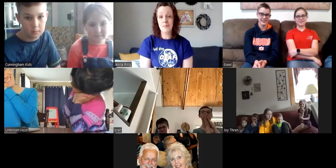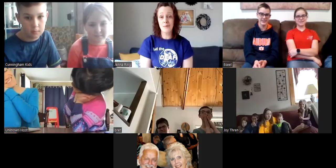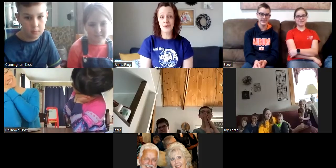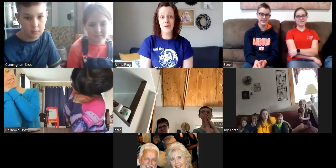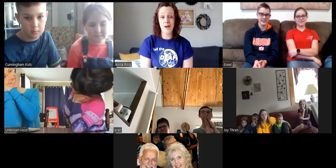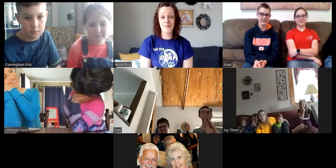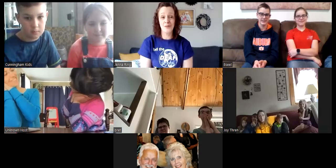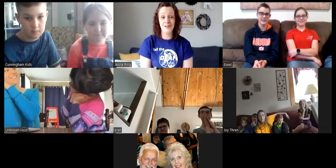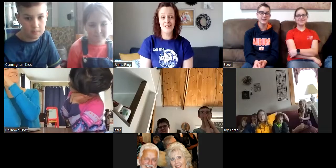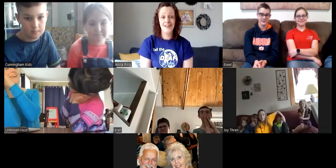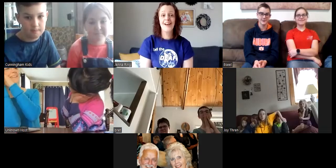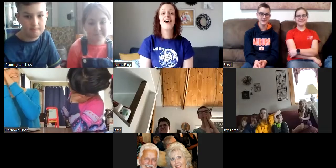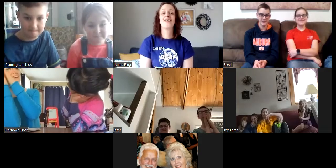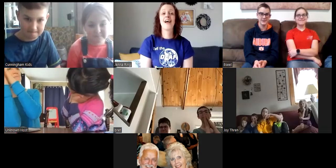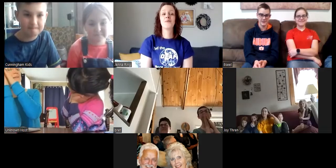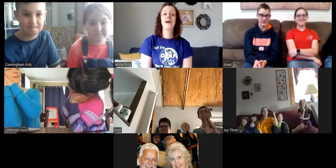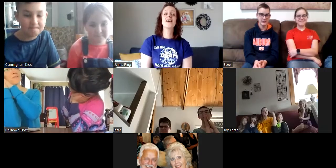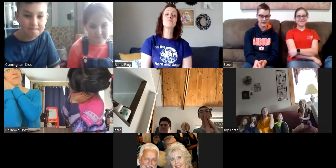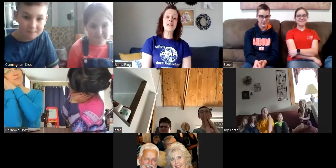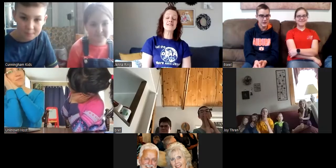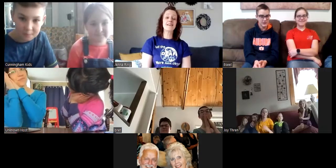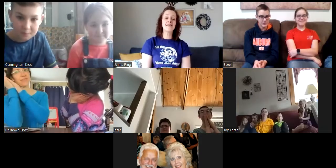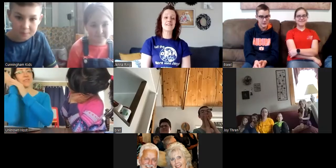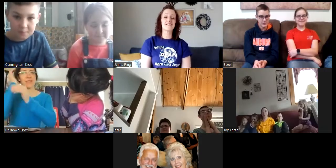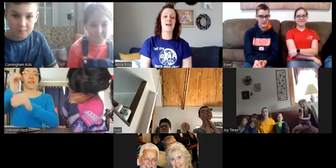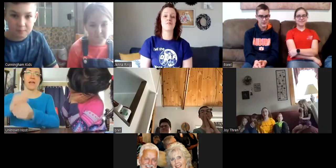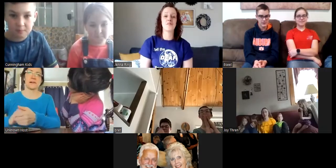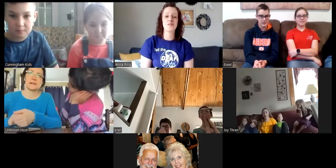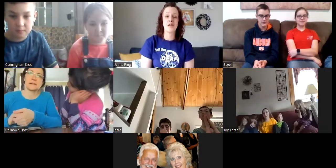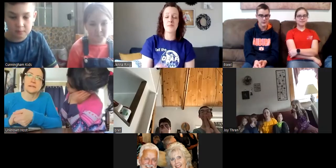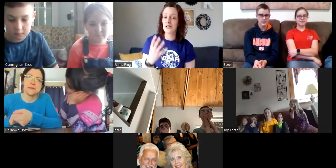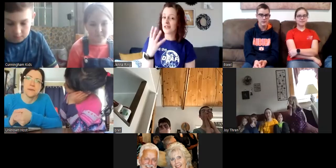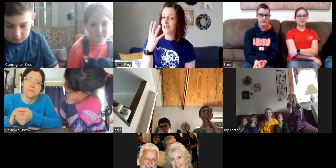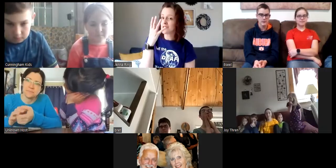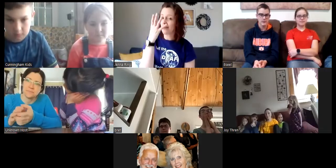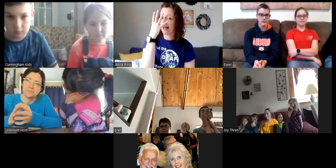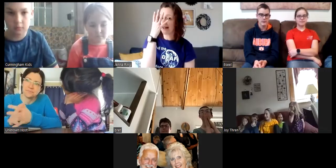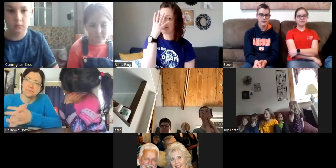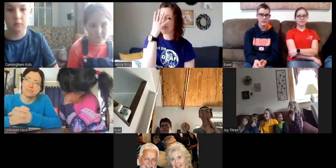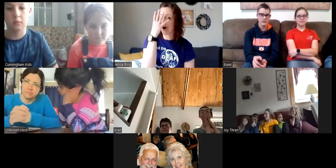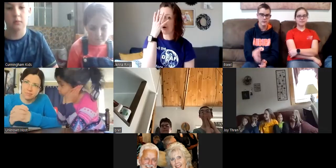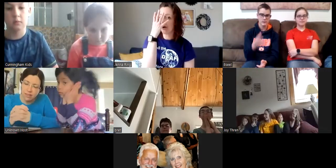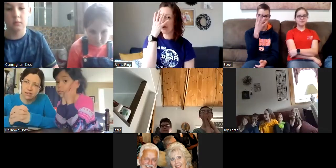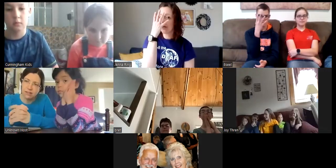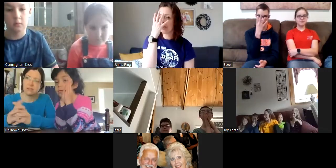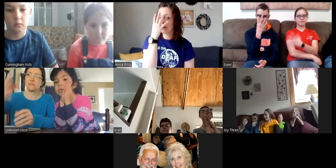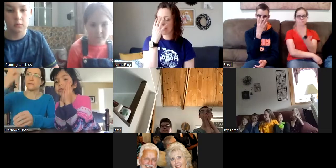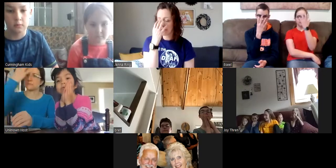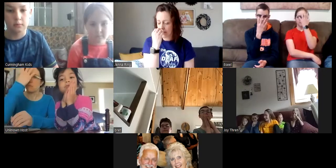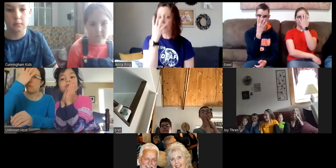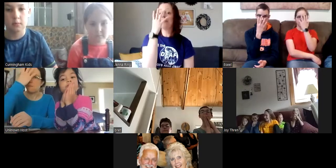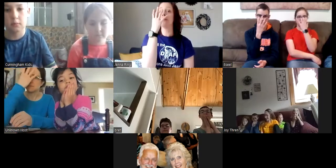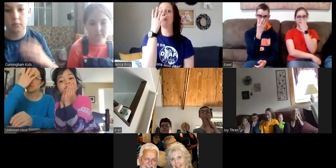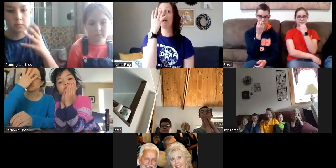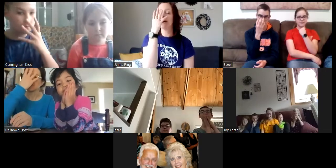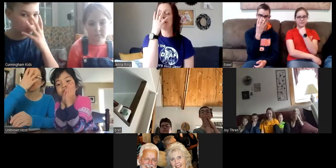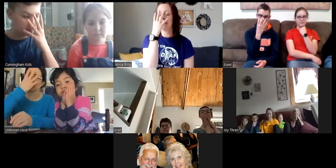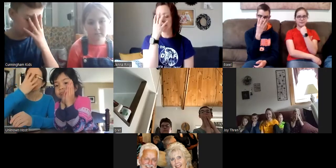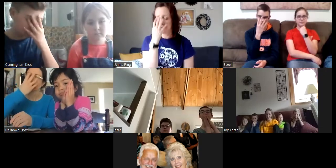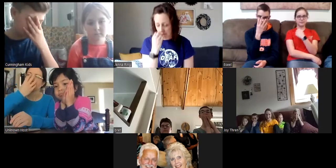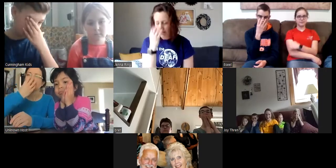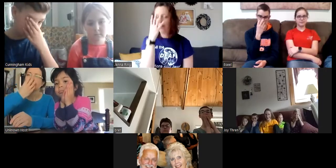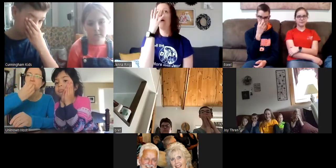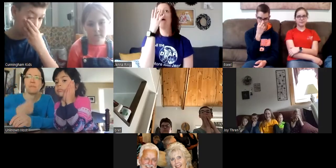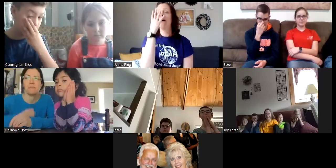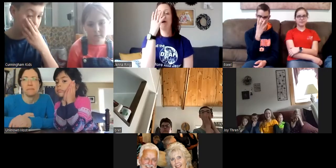Have you seen people do that before? Okay, well, that's basically the sign for sleep. You're going to use your hand to show, you know, you're sleeping, and then you wake up